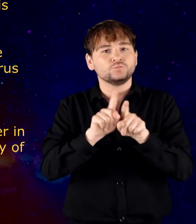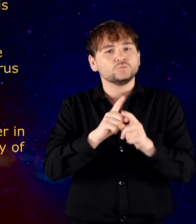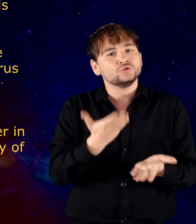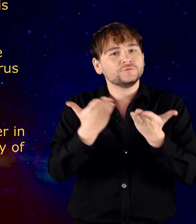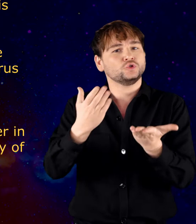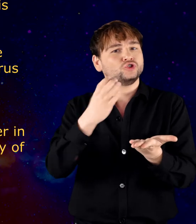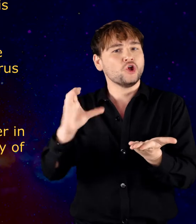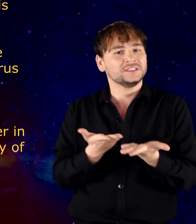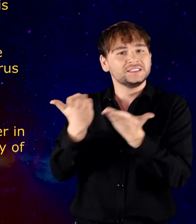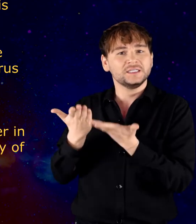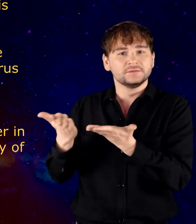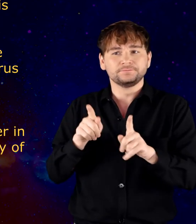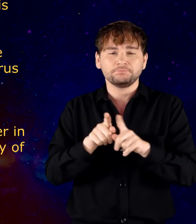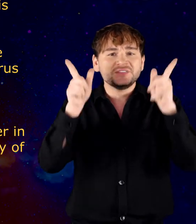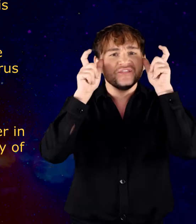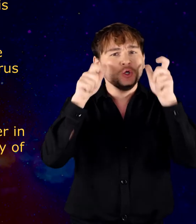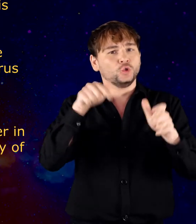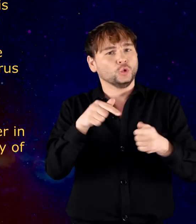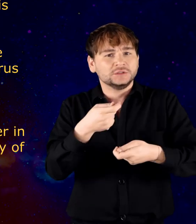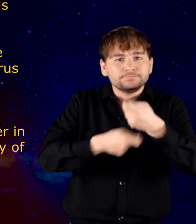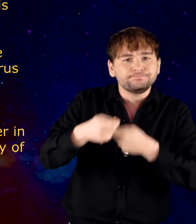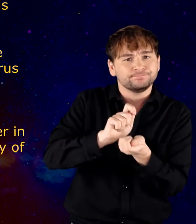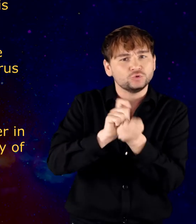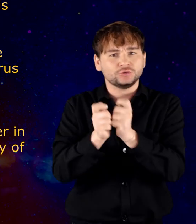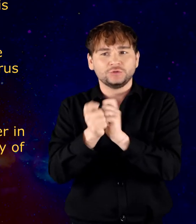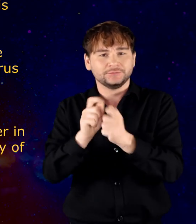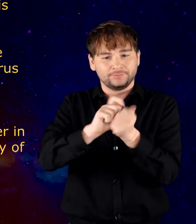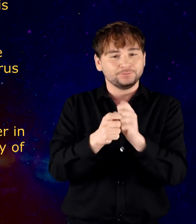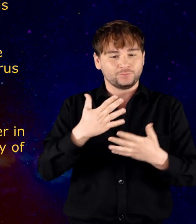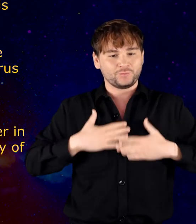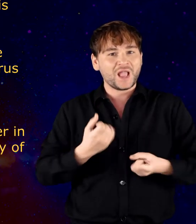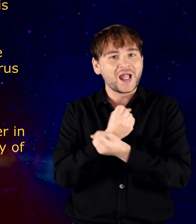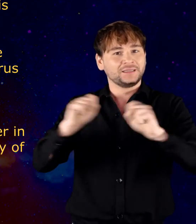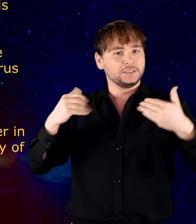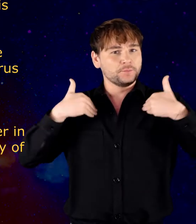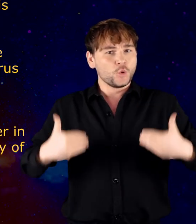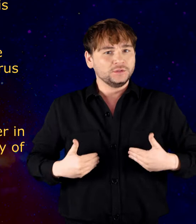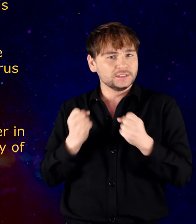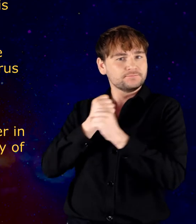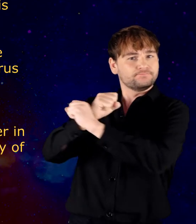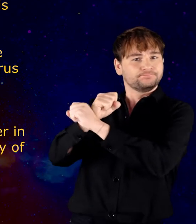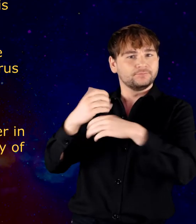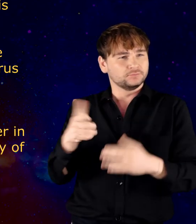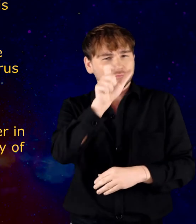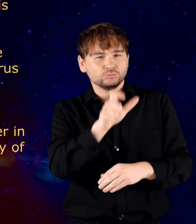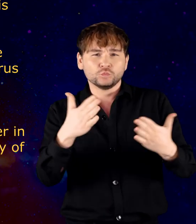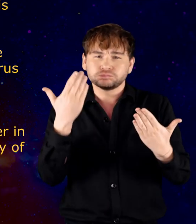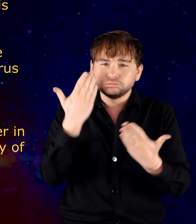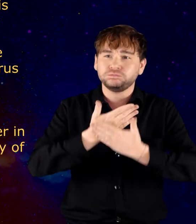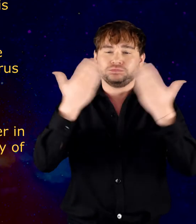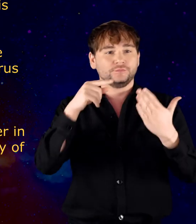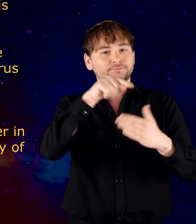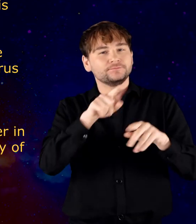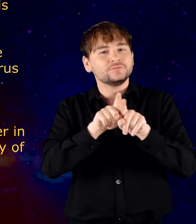as well as citizens, have the chance to learn more about coronavirus treatment options through antibody therapy. You are a